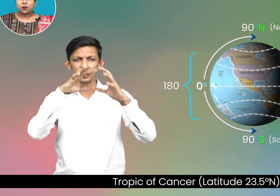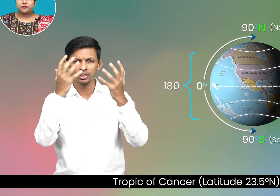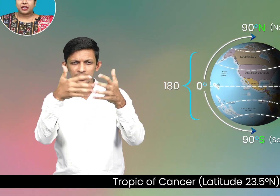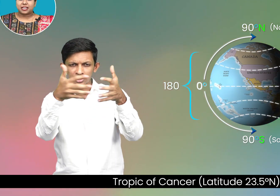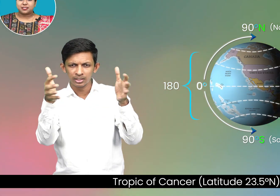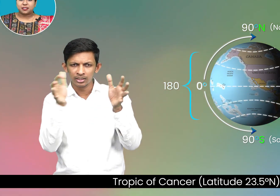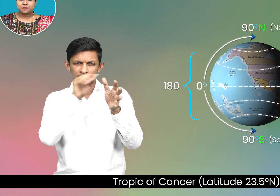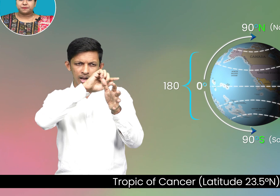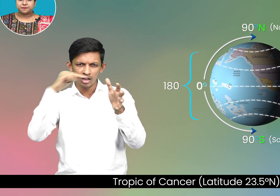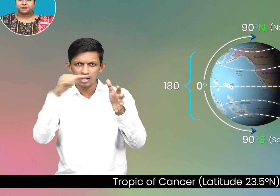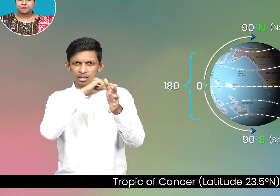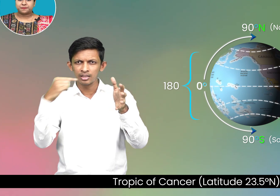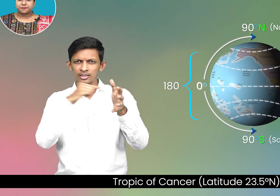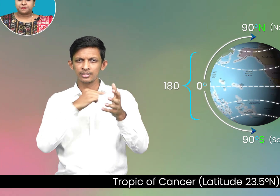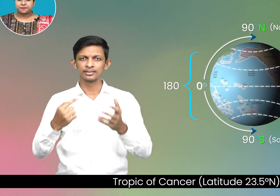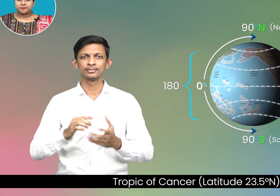Tropic of Cancer,